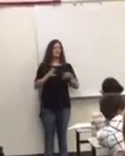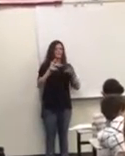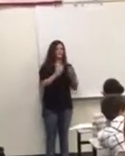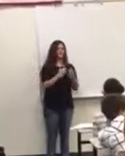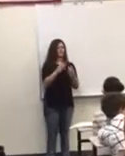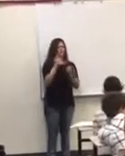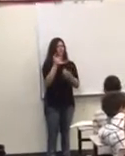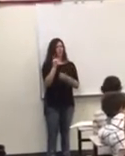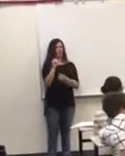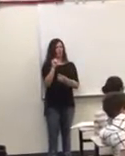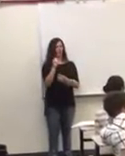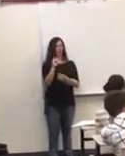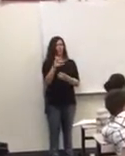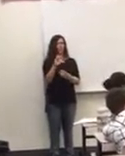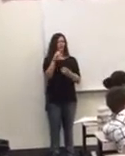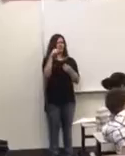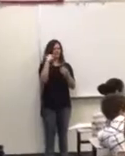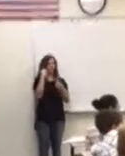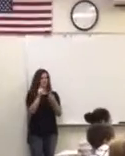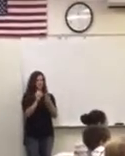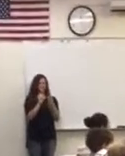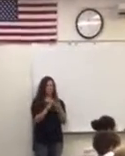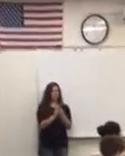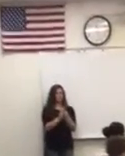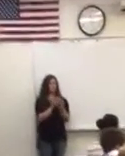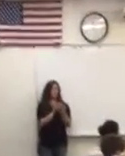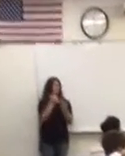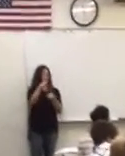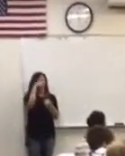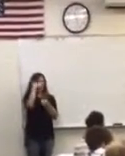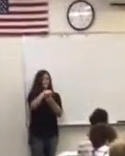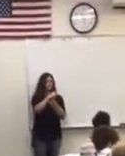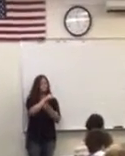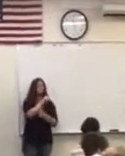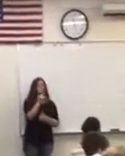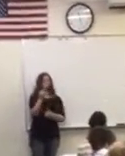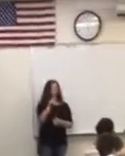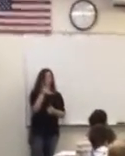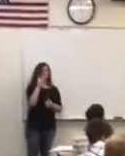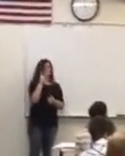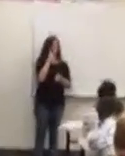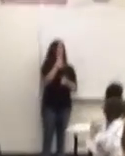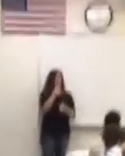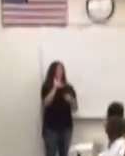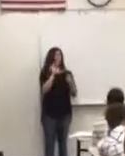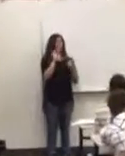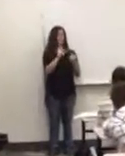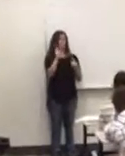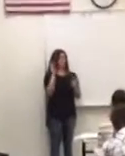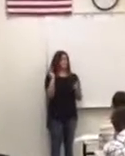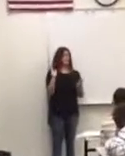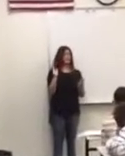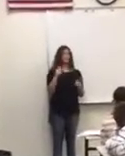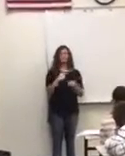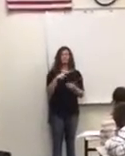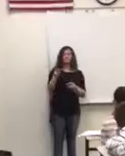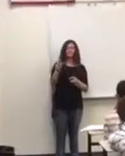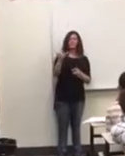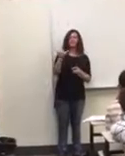I see 8 looks panicked right now. So, Gothic literature, anyone remember an example of Gothic? Barrett? Would that be like Edgar Allan Poe? Yes, Edgar Allan